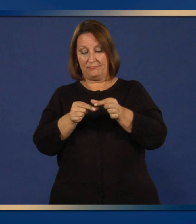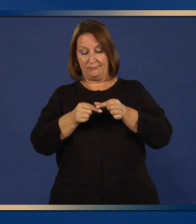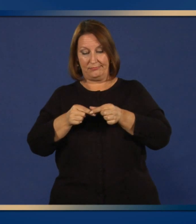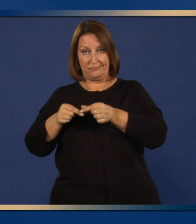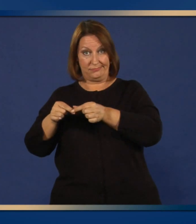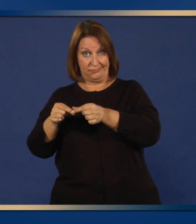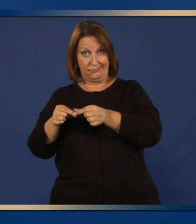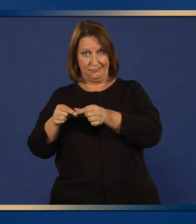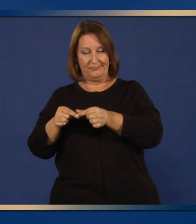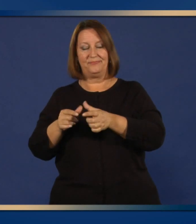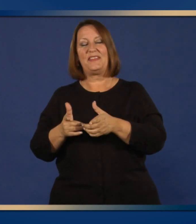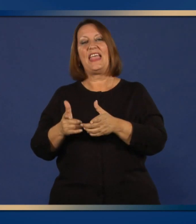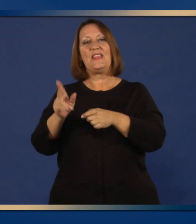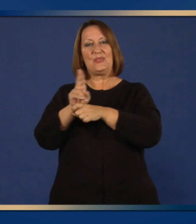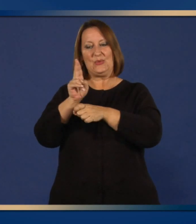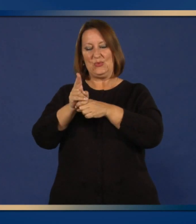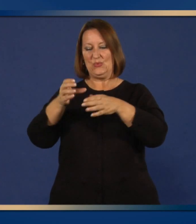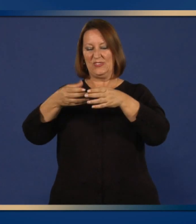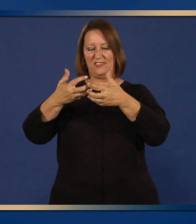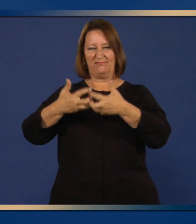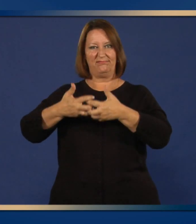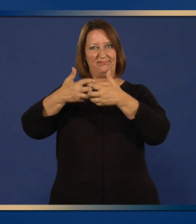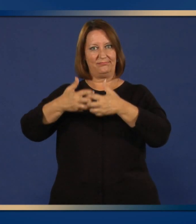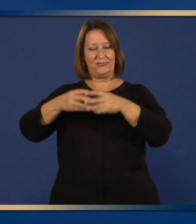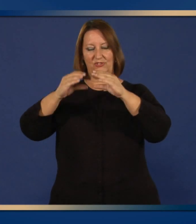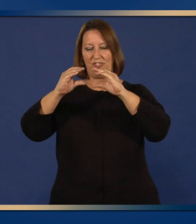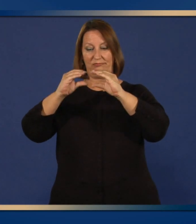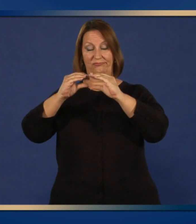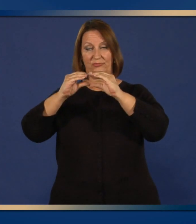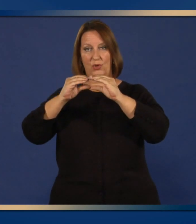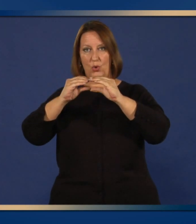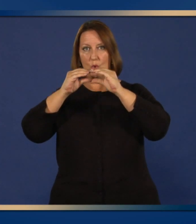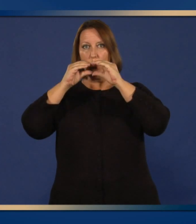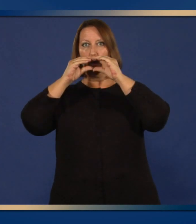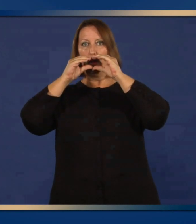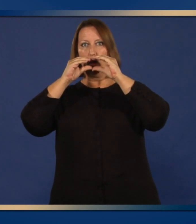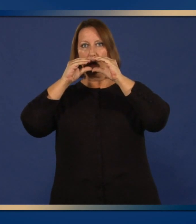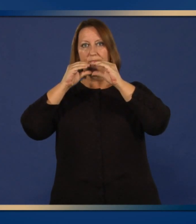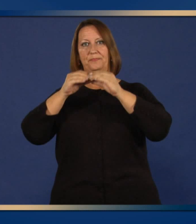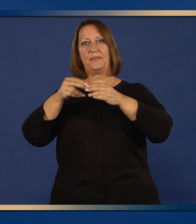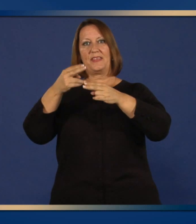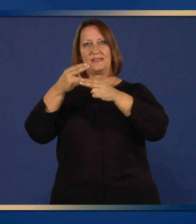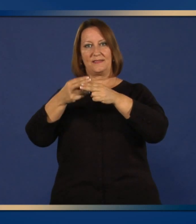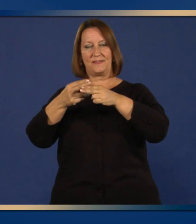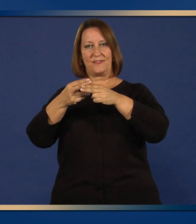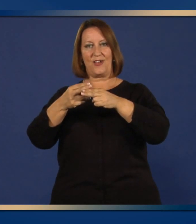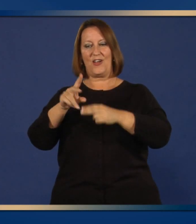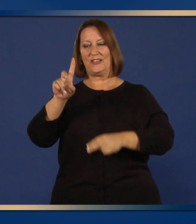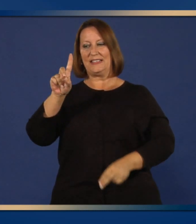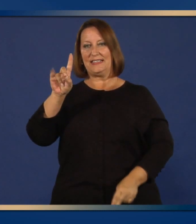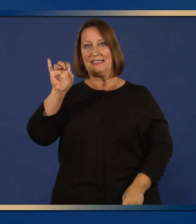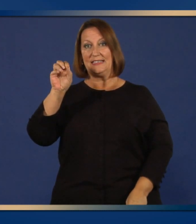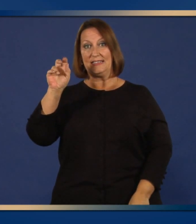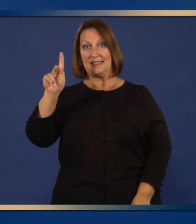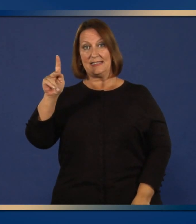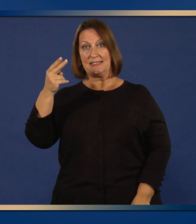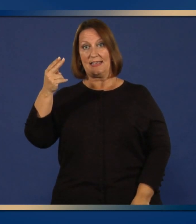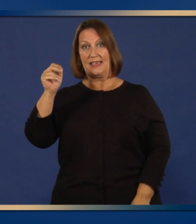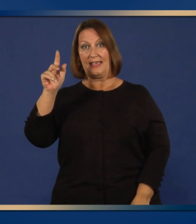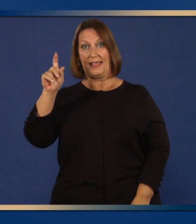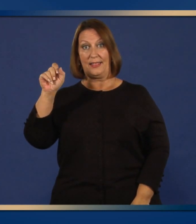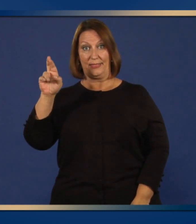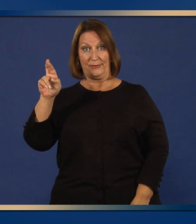a delivery device called a dischaler. Each rotadisc contains